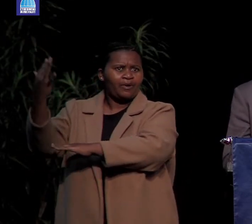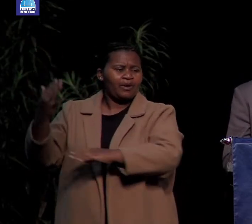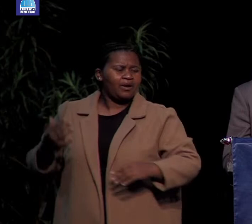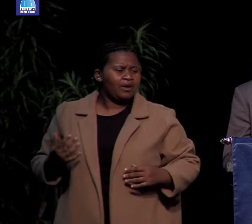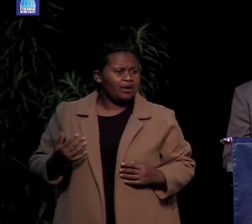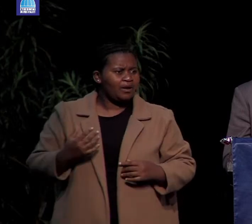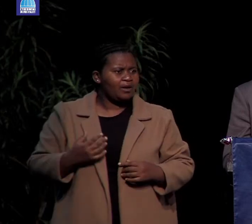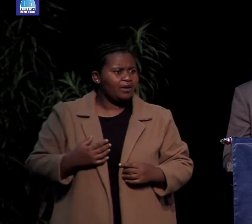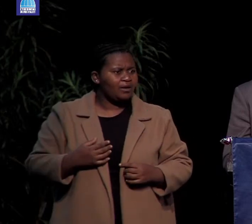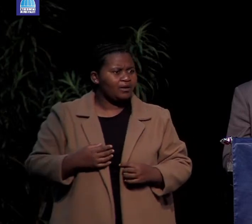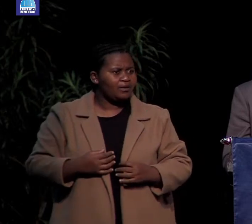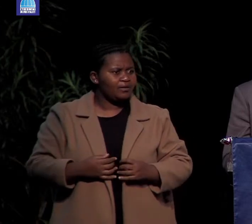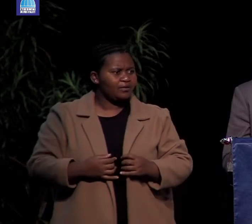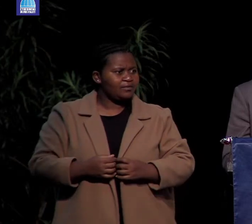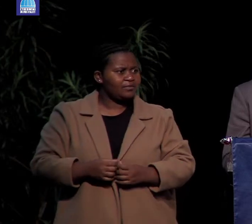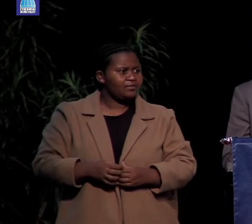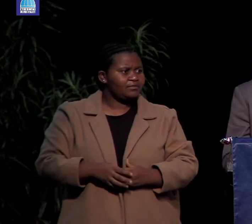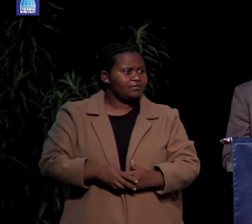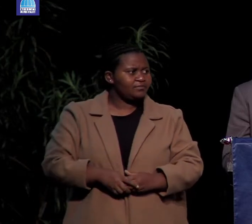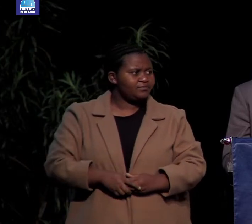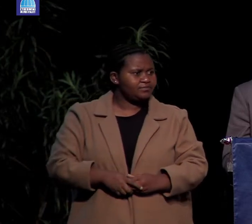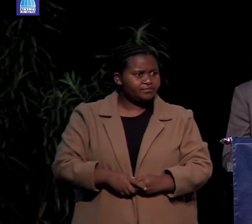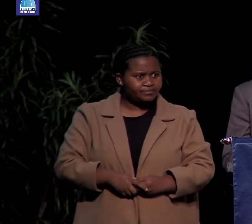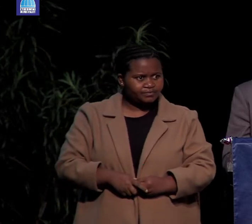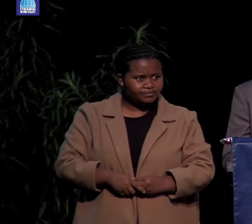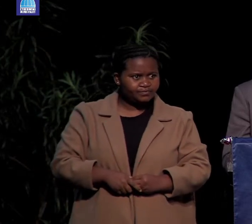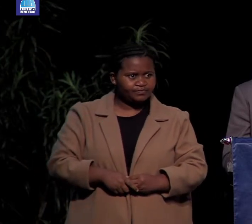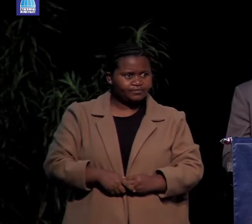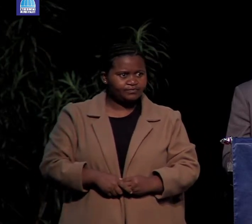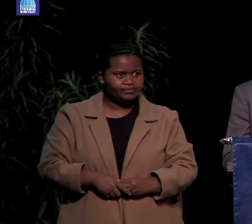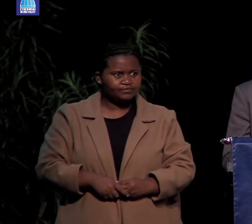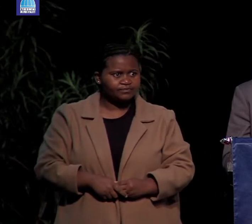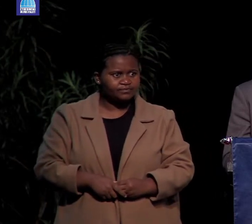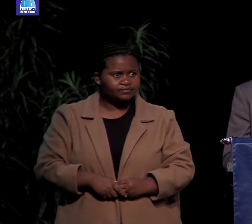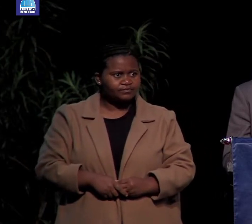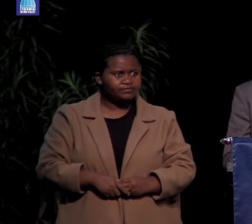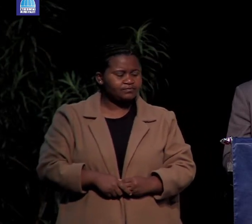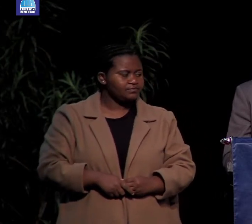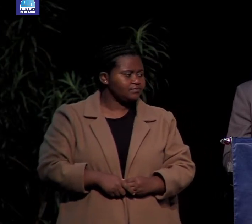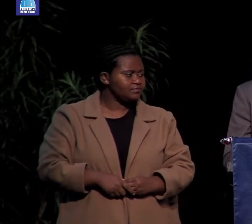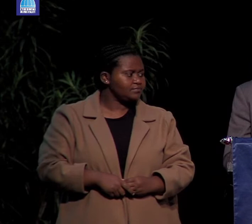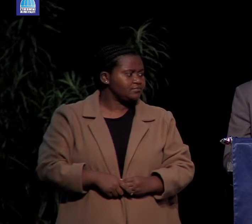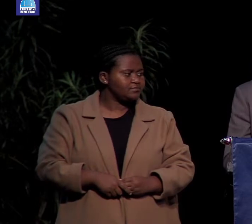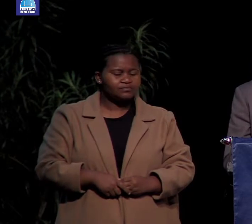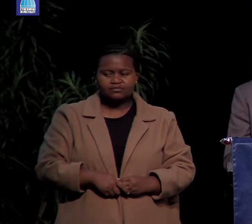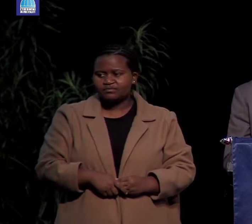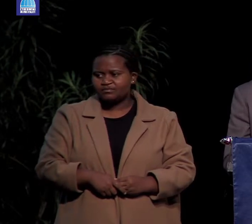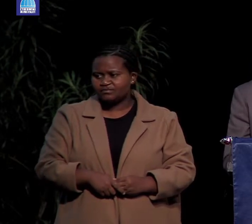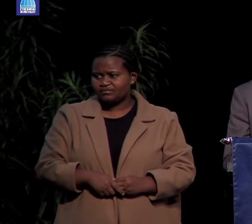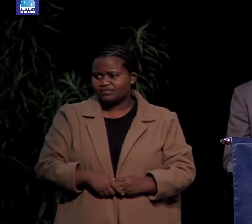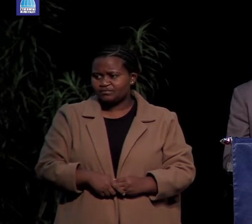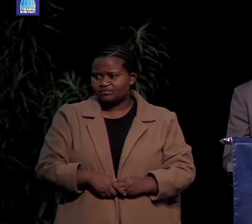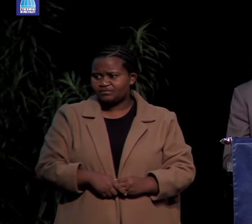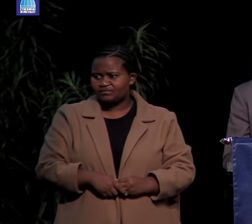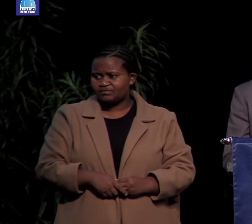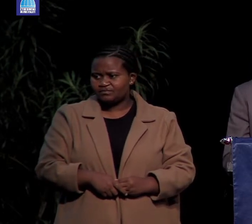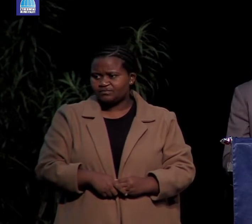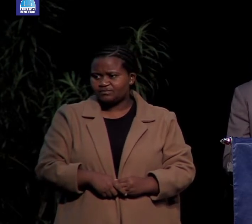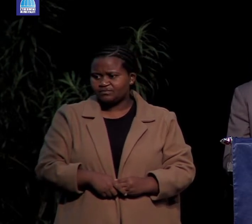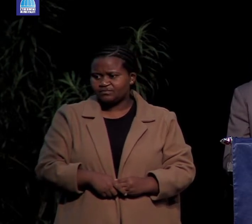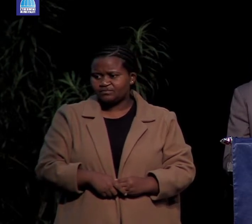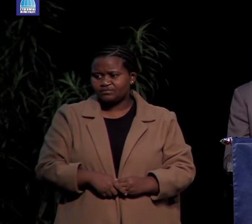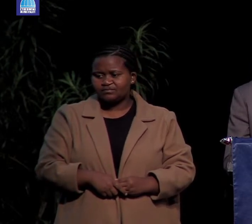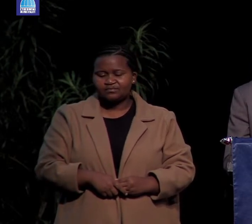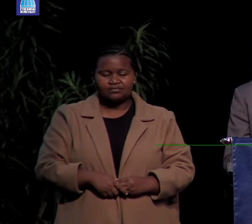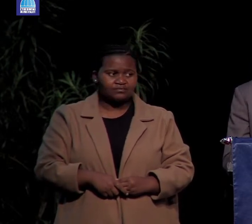the report. It's a This point is of order, written. not a debate. Correct. We want this report. It's a point of order, not the rules, yes. It's a point of order,